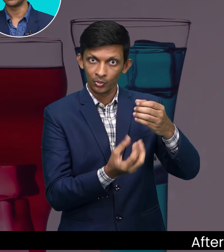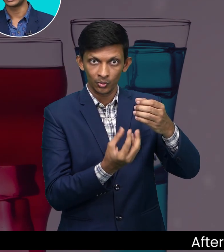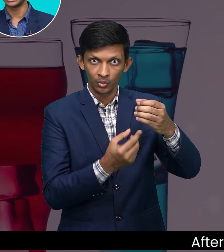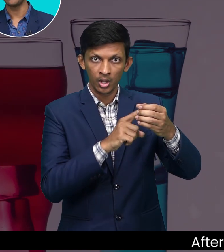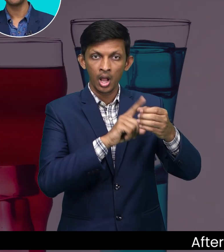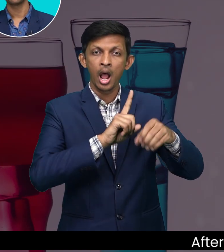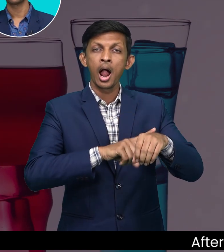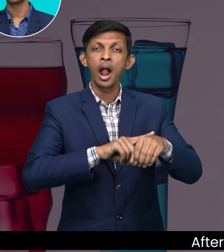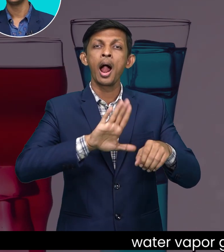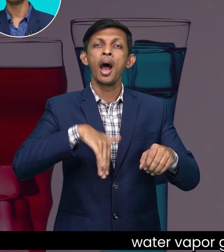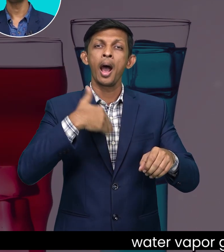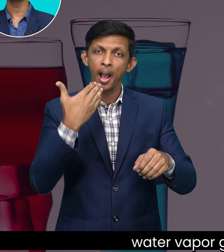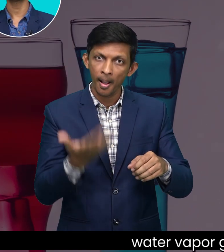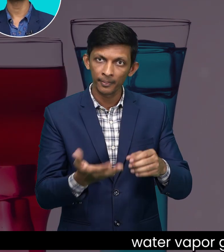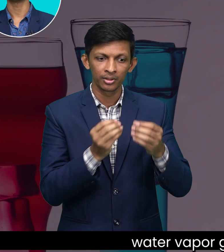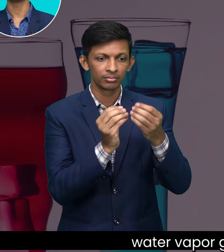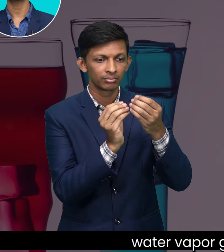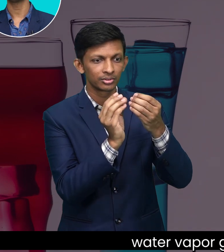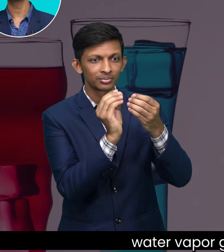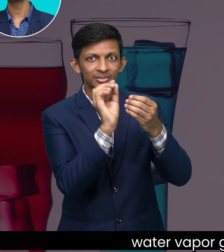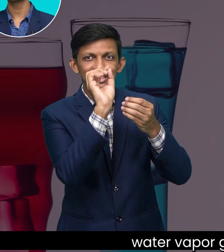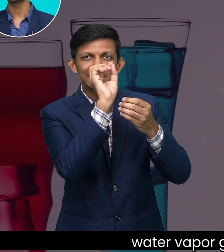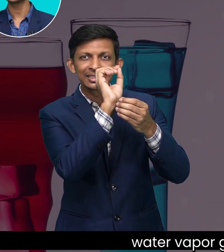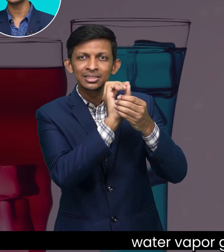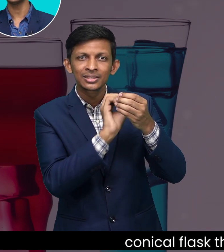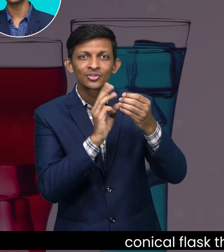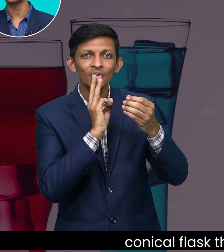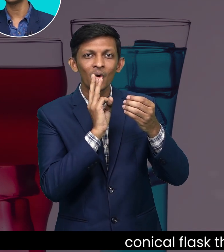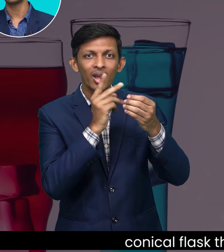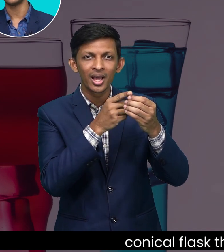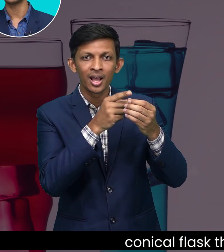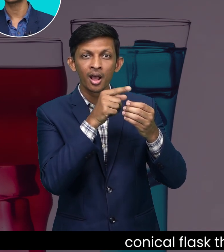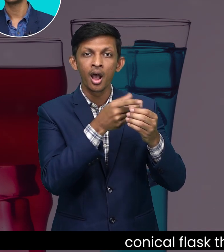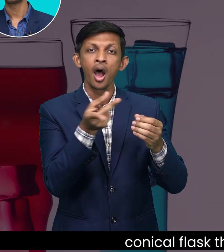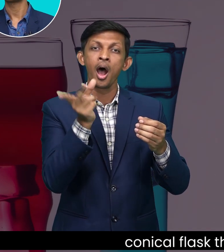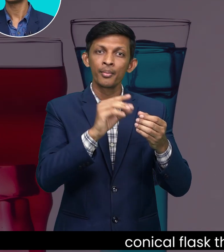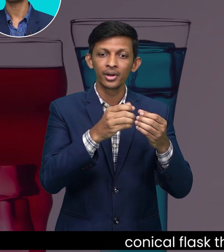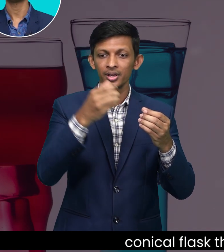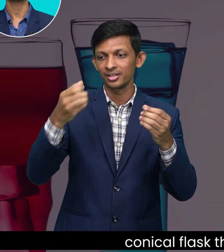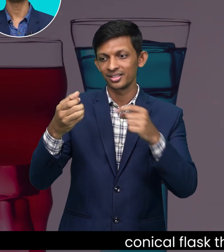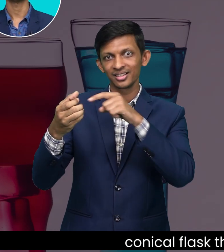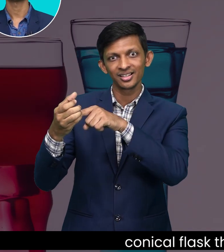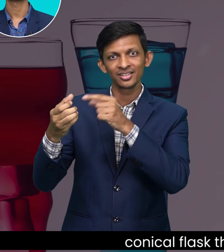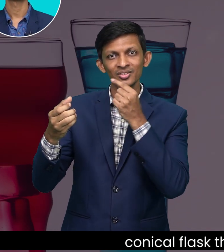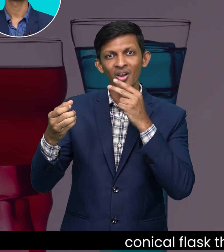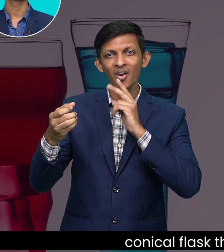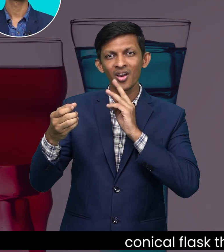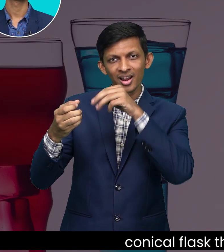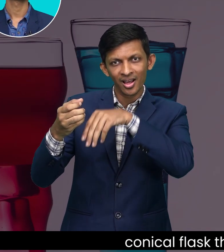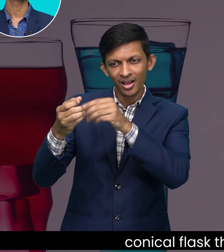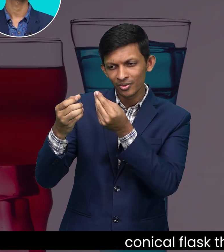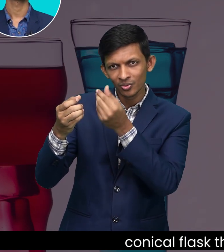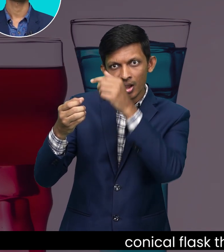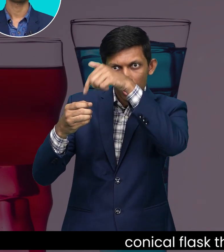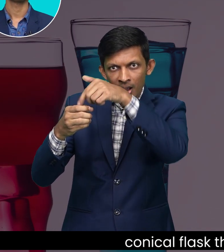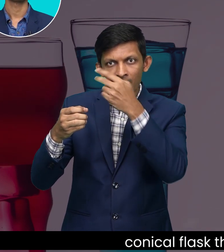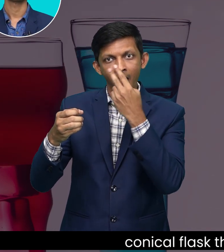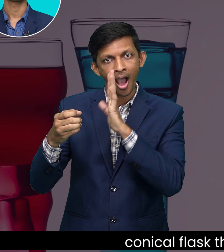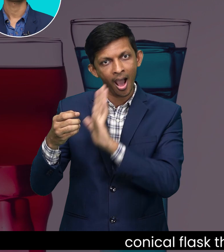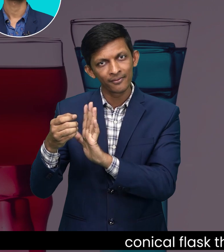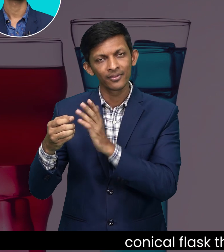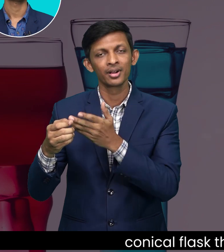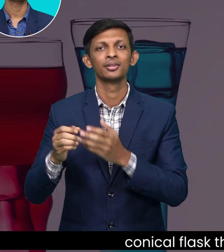After some time, water vapor goes into the second conical flask through the glass tube.